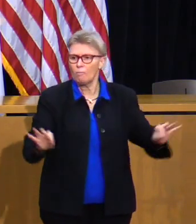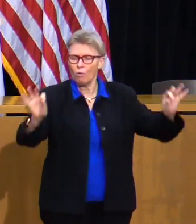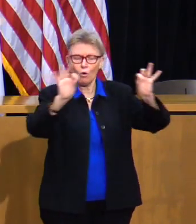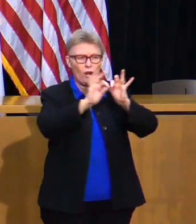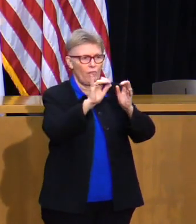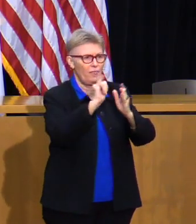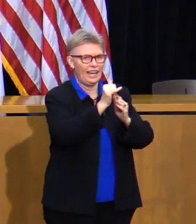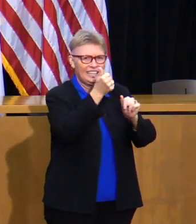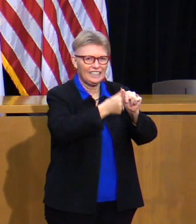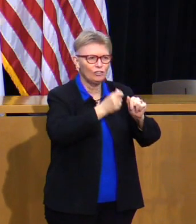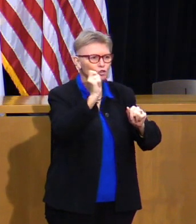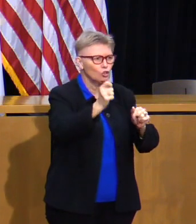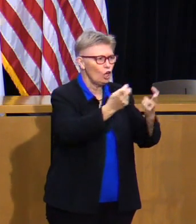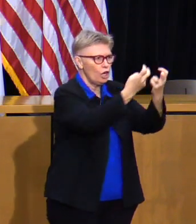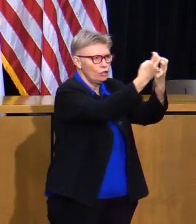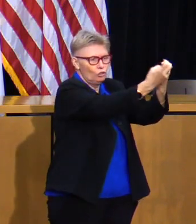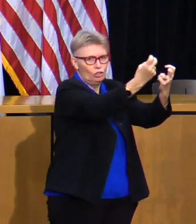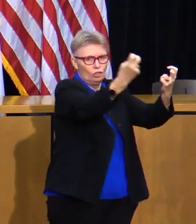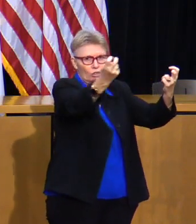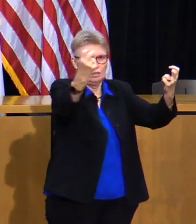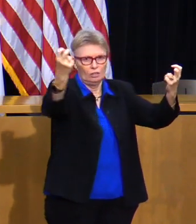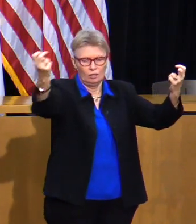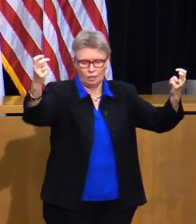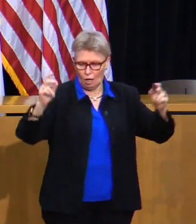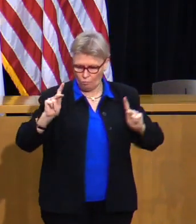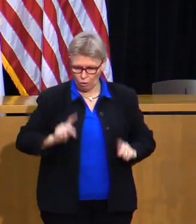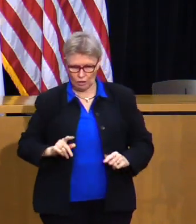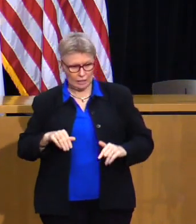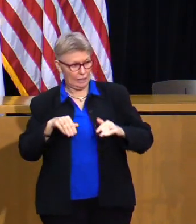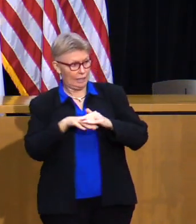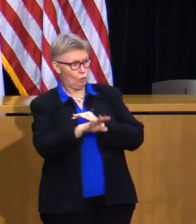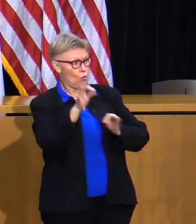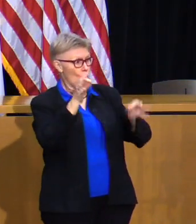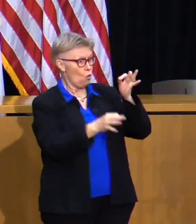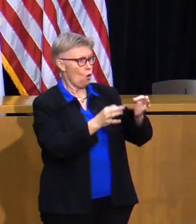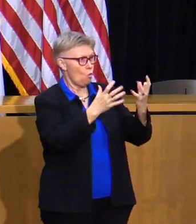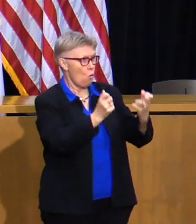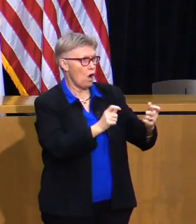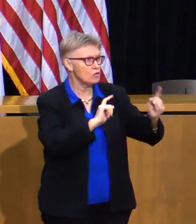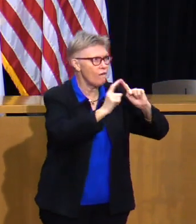doors looking for their day in court. And